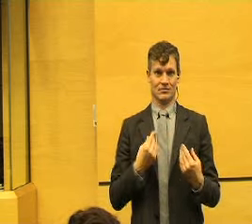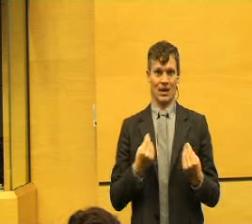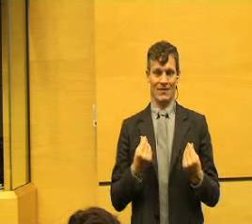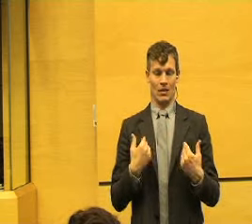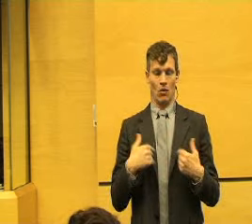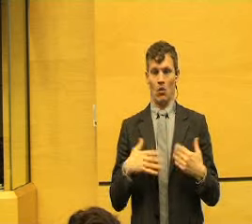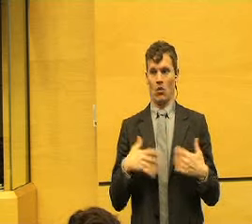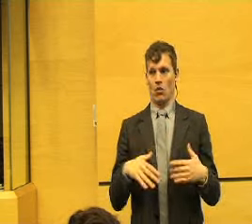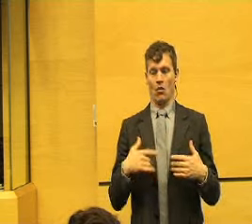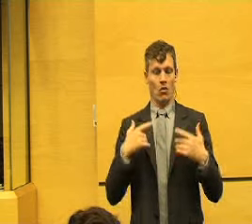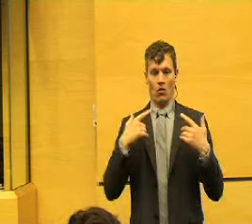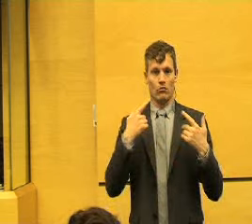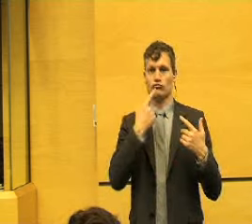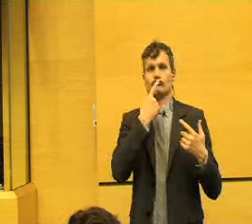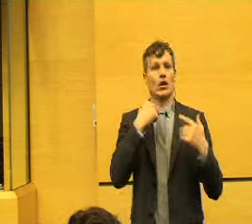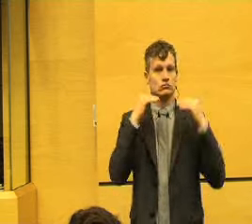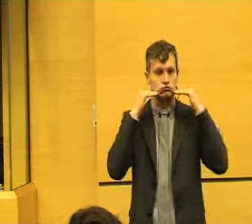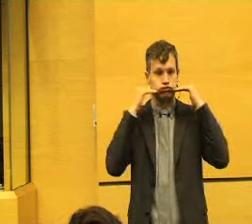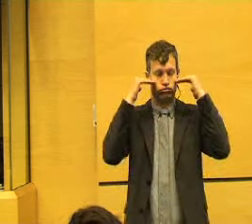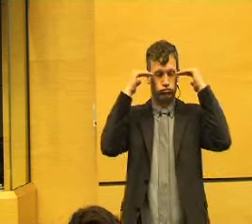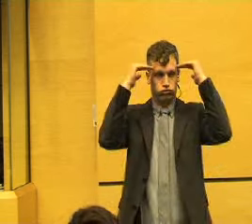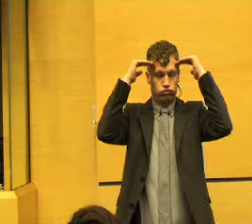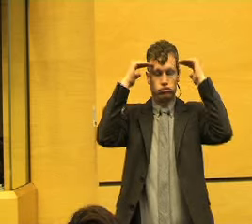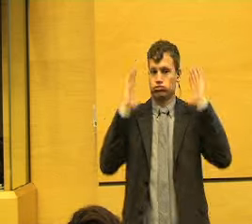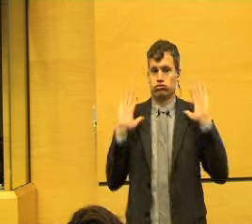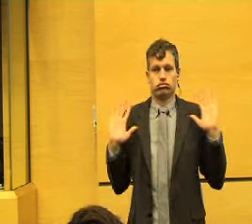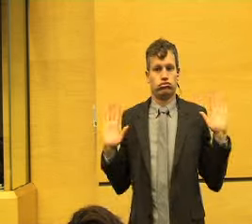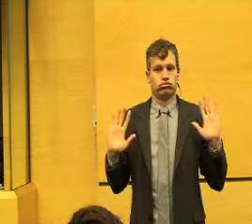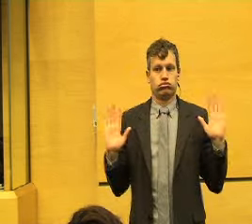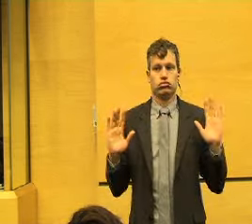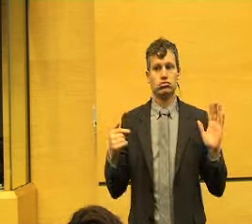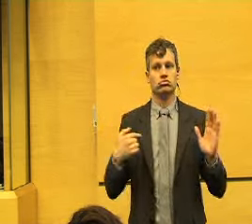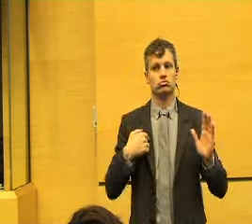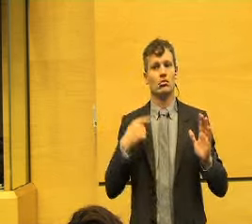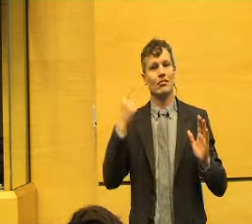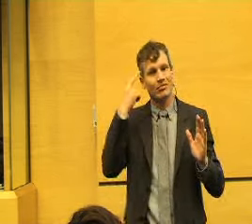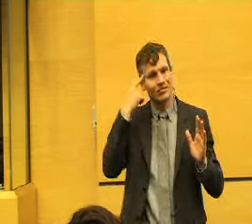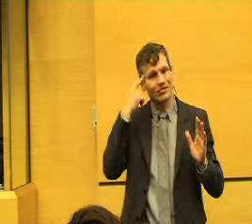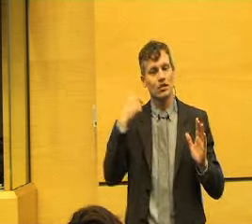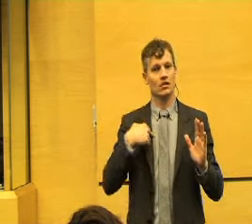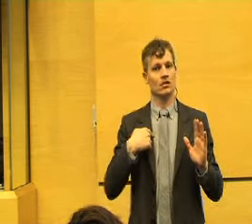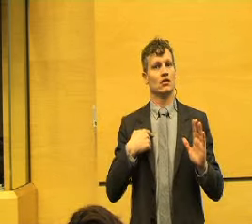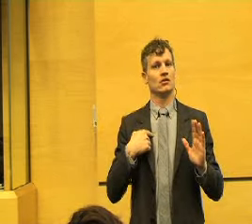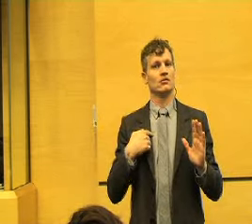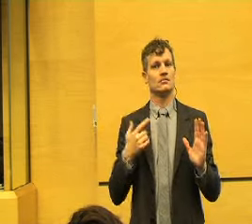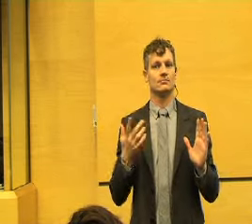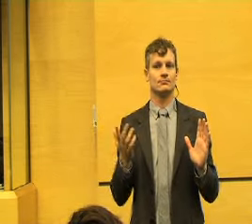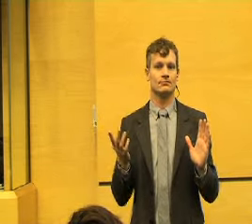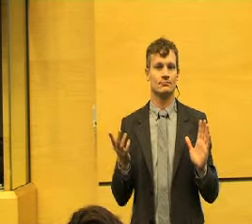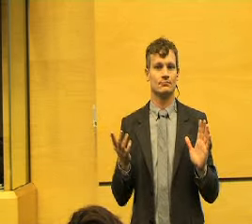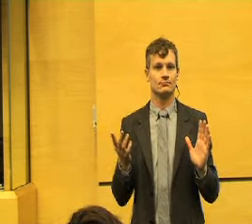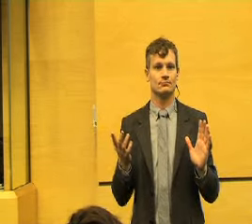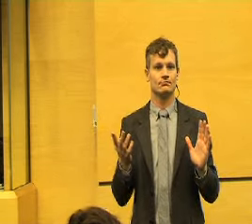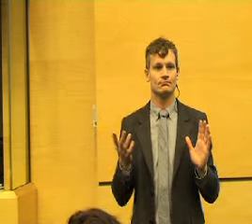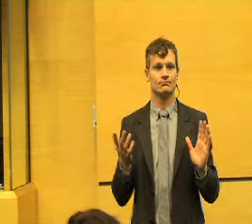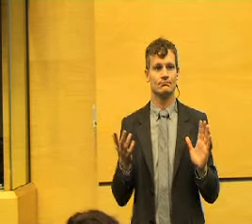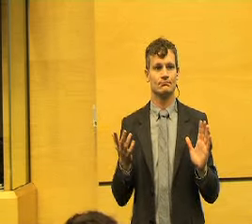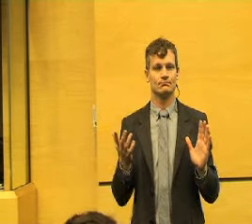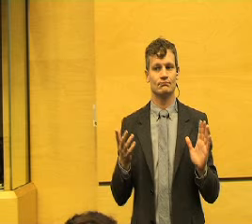humiliated, and I think and I consider that the